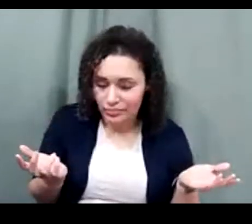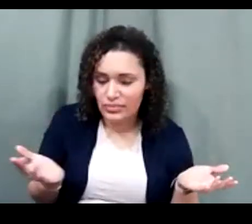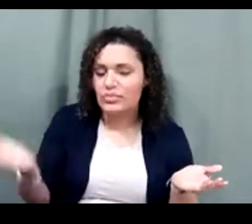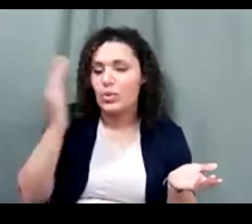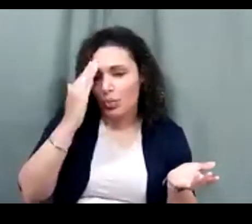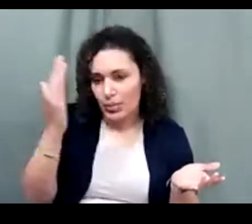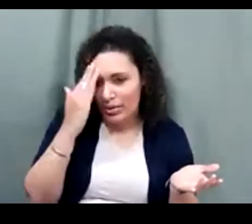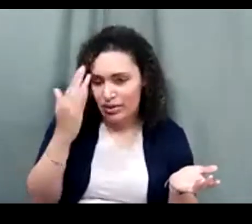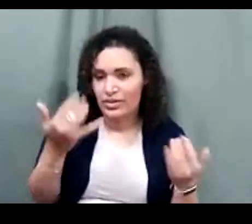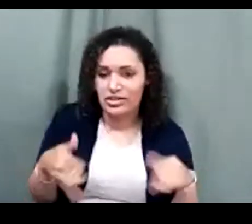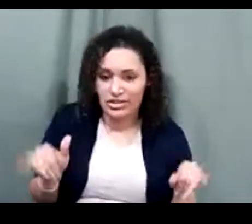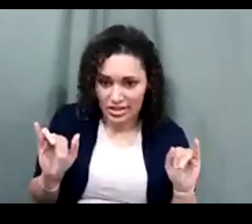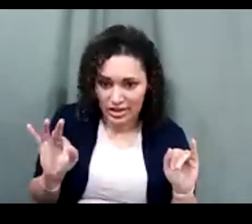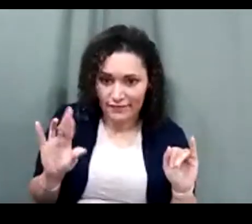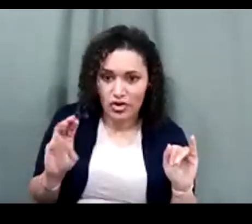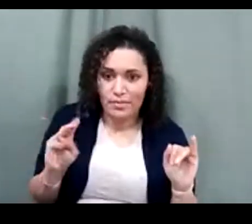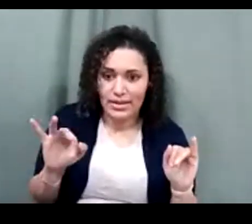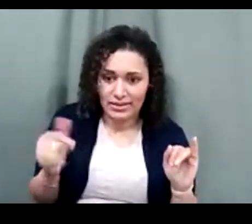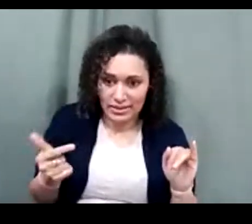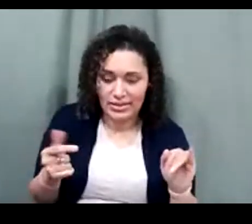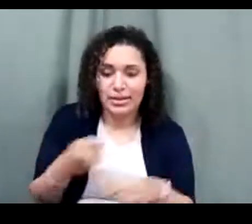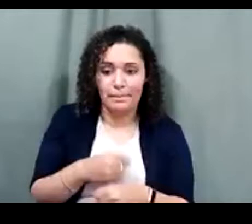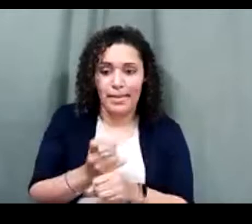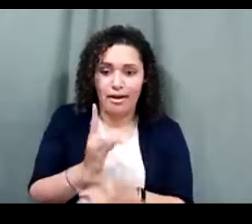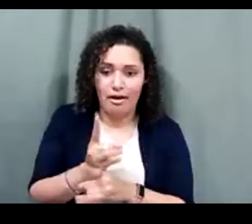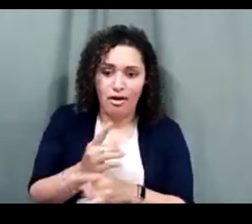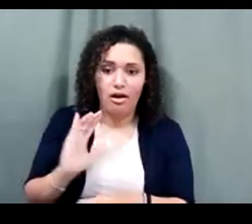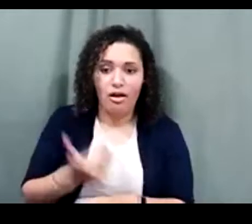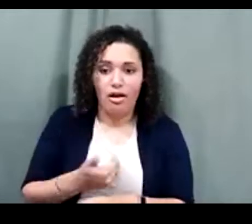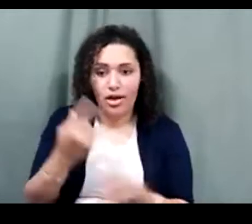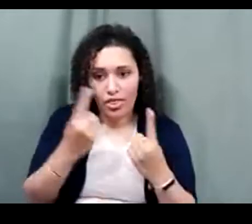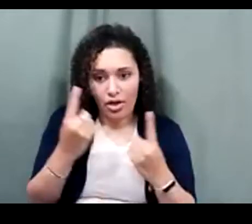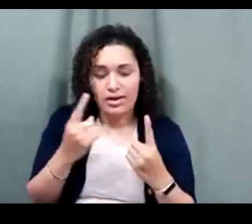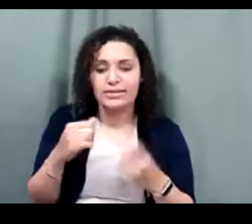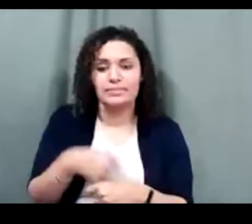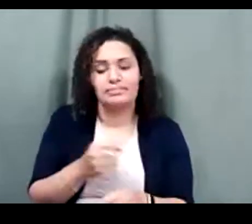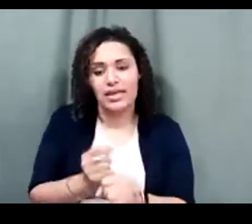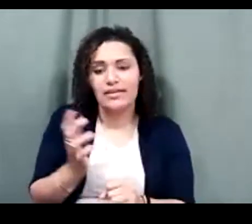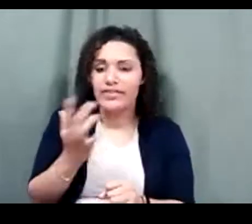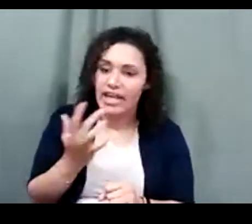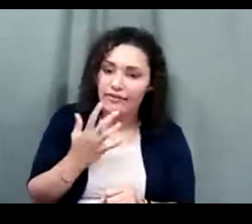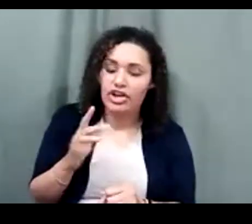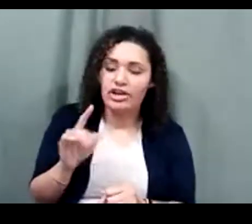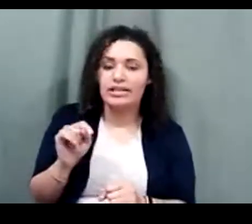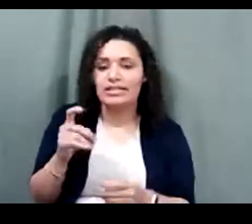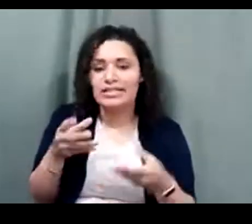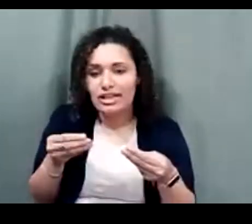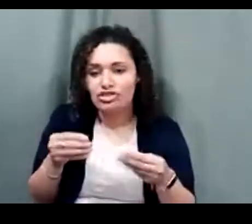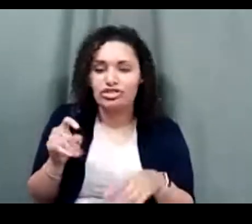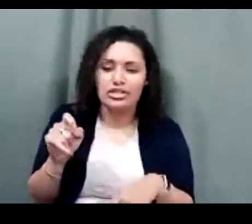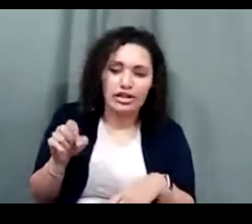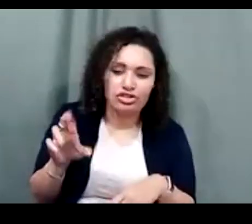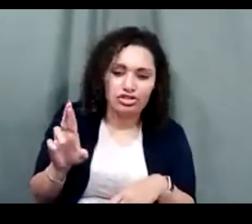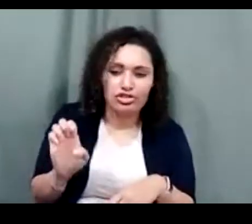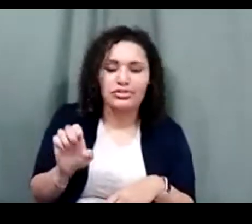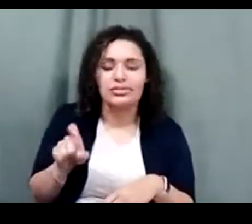still fermenting. They're still creating alcohol. Yeah. Our thought is they're creating flavors and textures and depth that are